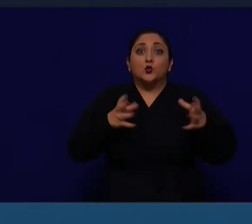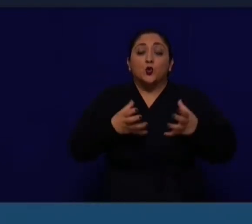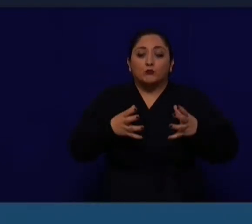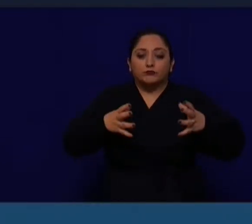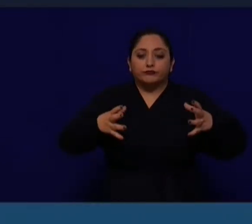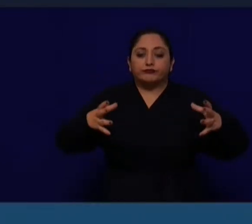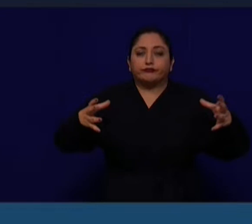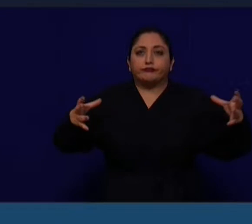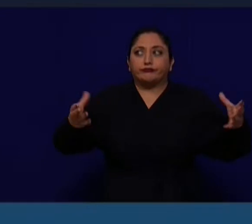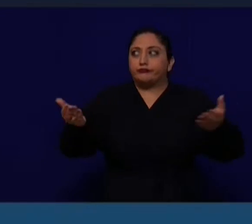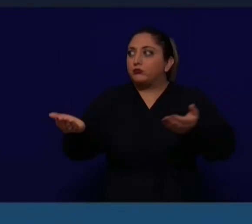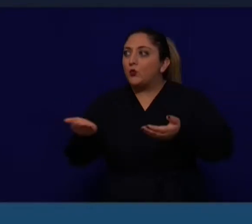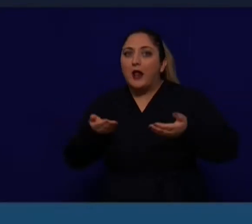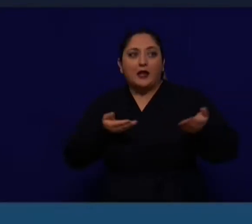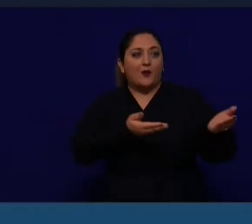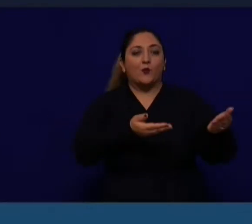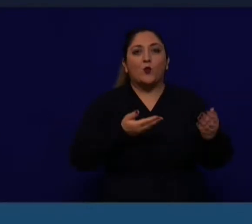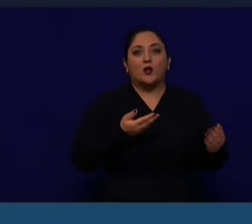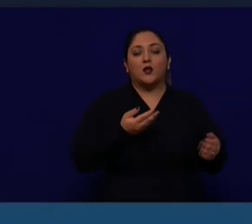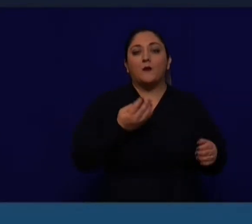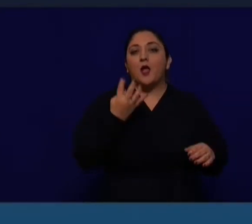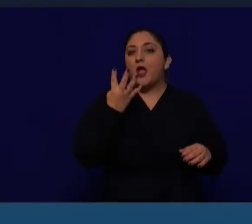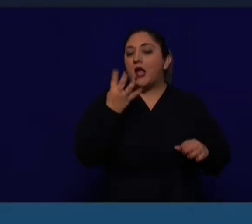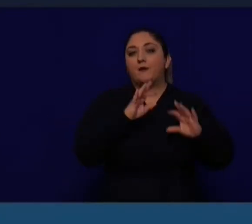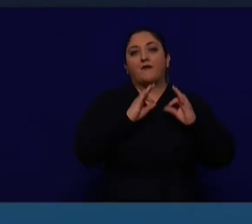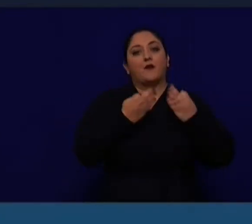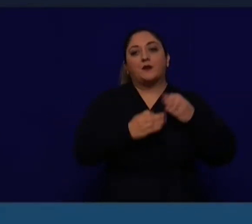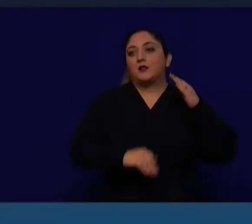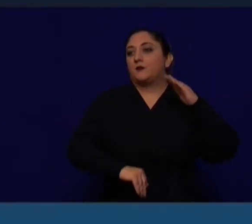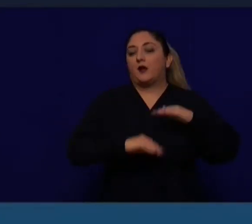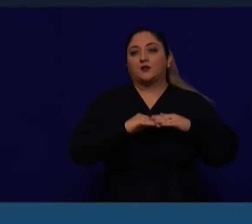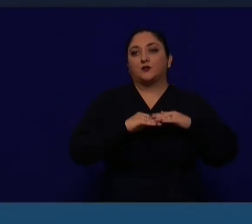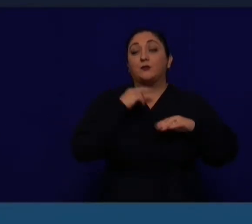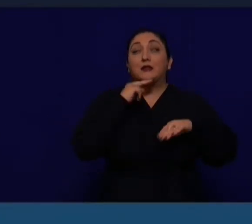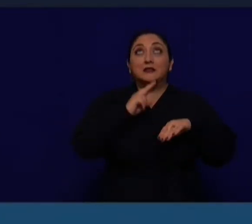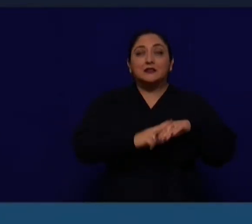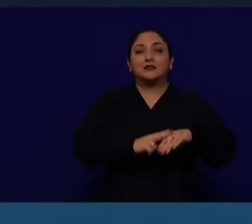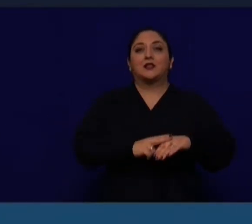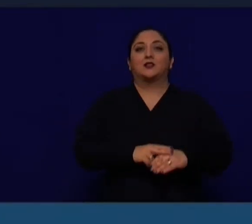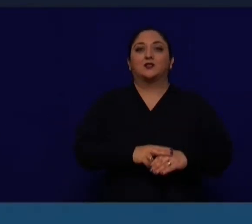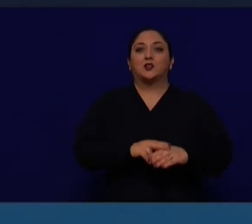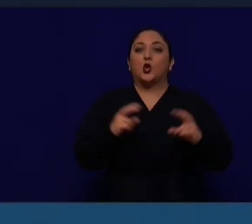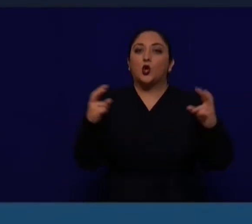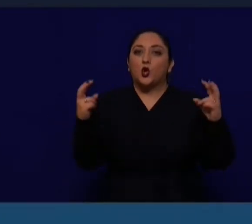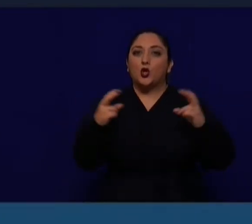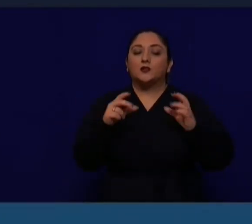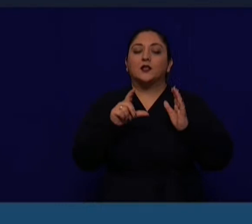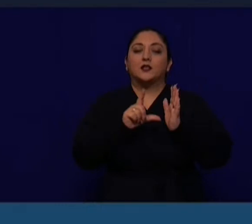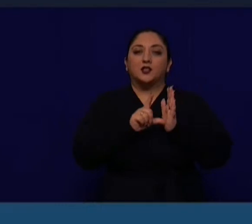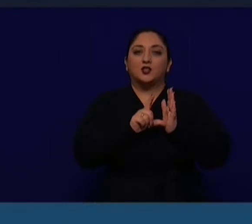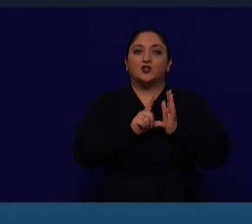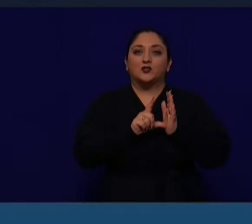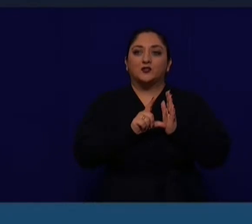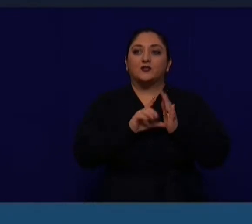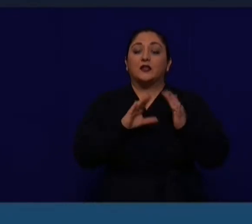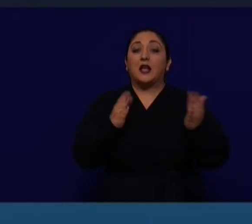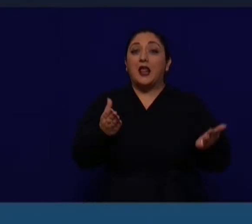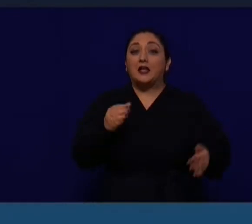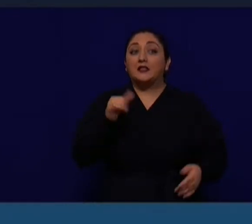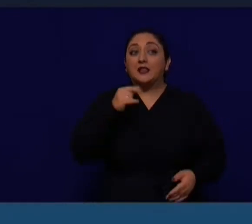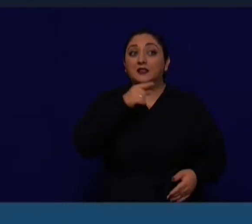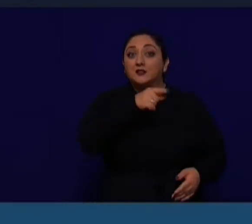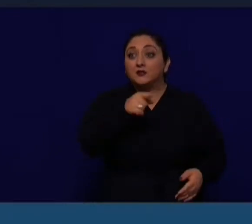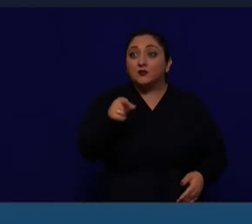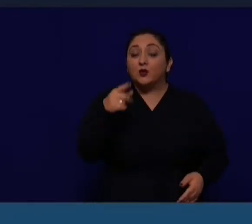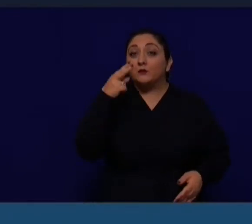nies mistednin mill-4 households fejn għandek gruppi ta' nies dan huwa illegali. U allura nappellaw lil pubbliku li